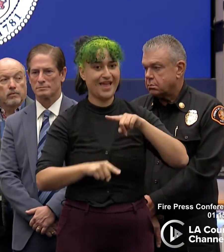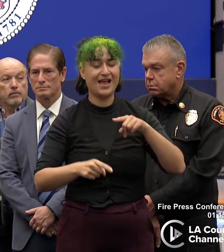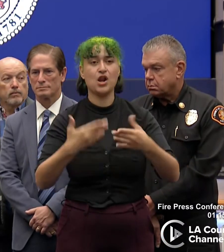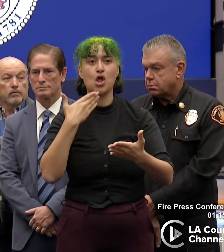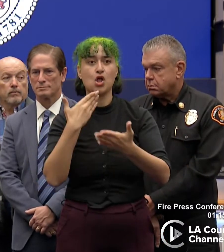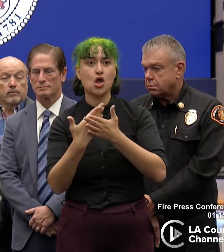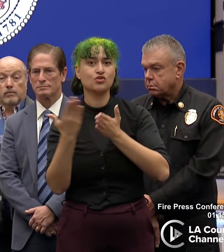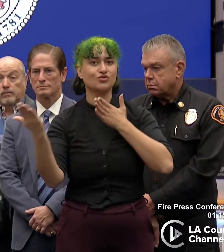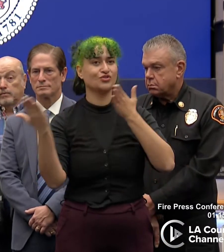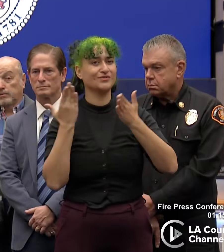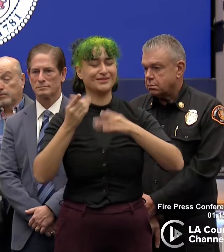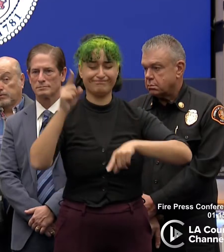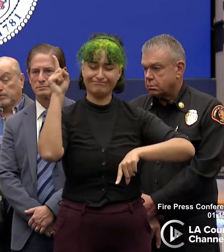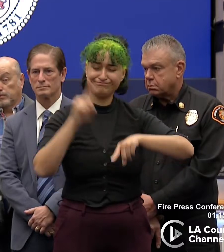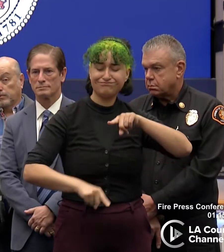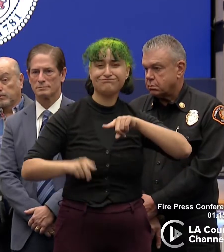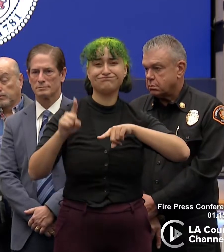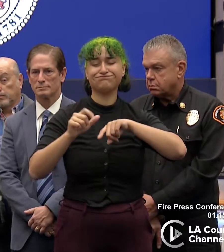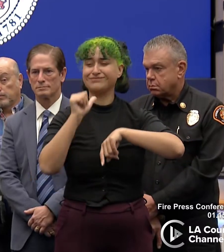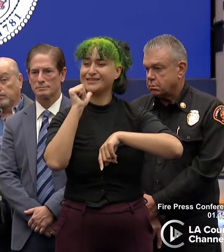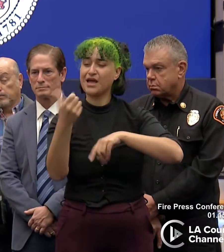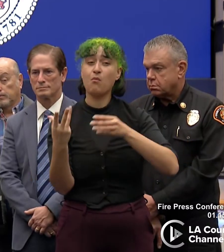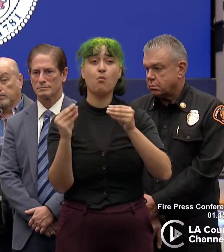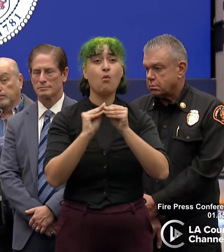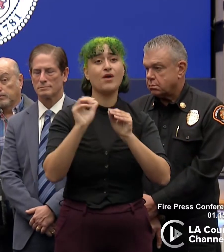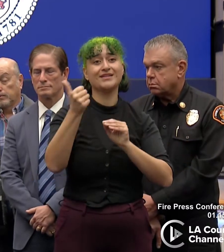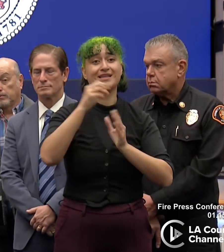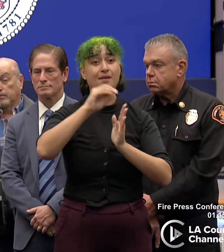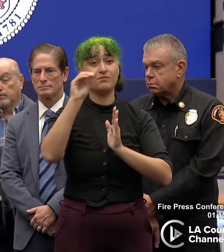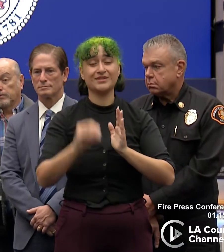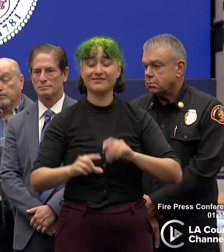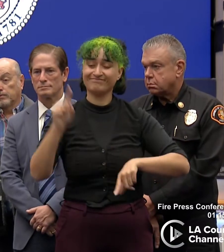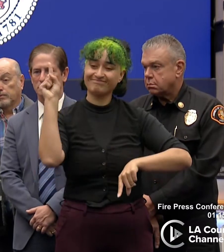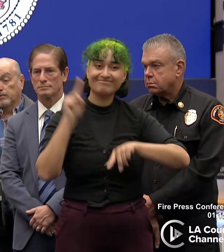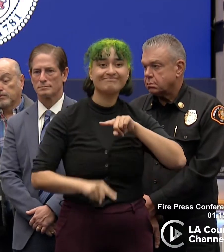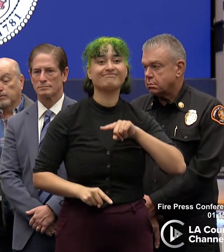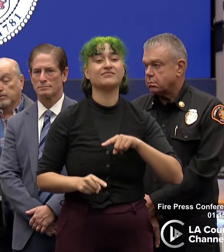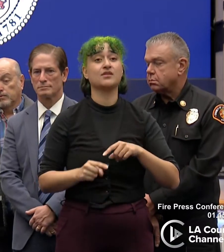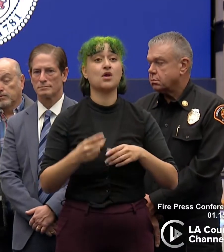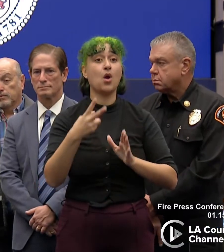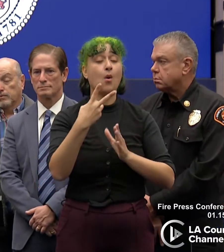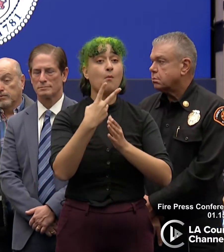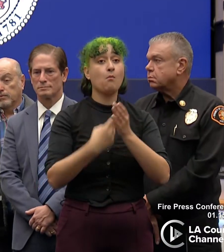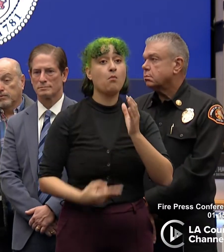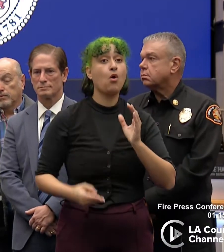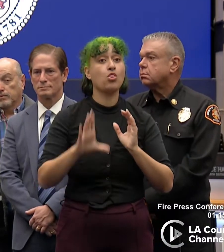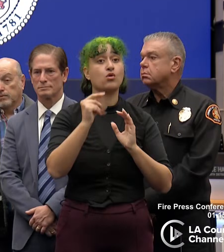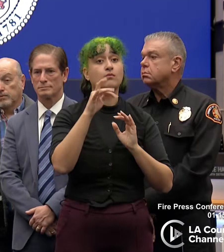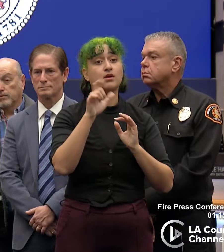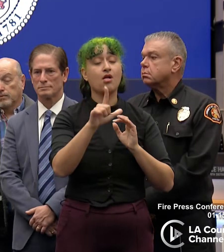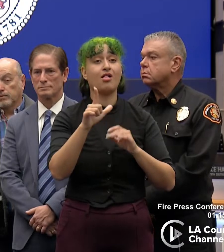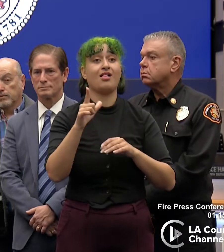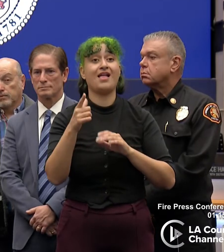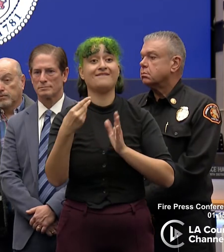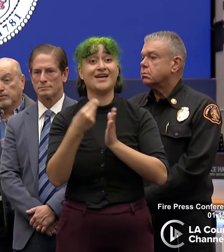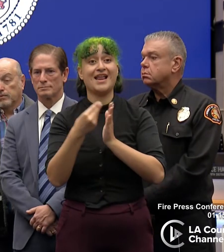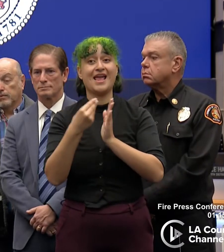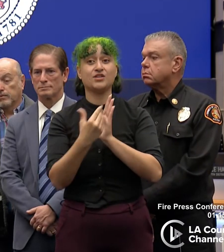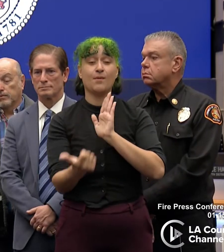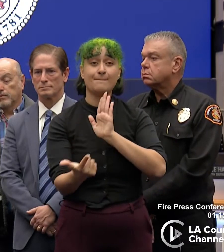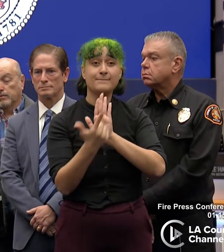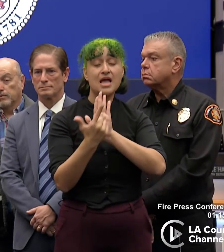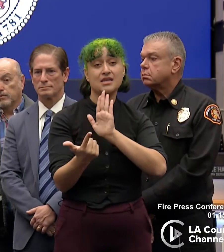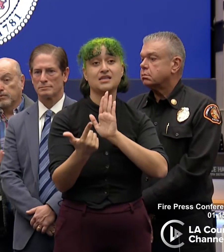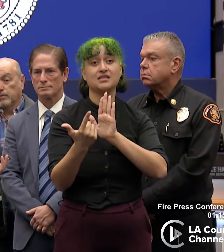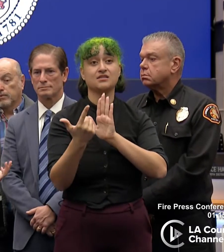goods, or services more than 10%. There are both criminal and financial penalties. These